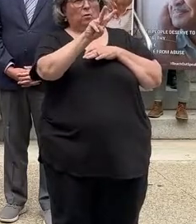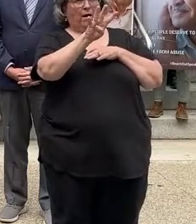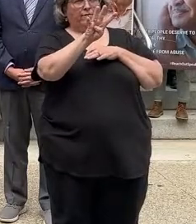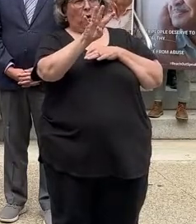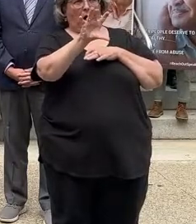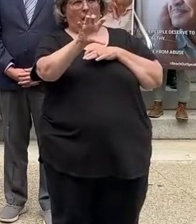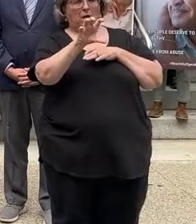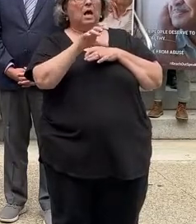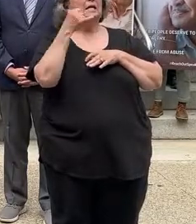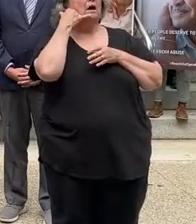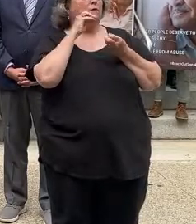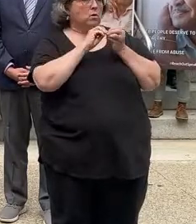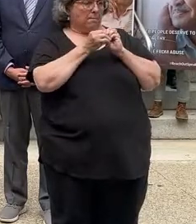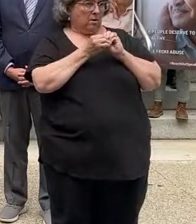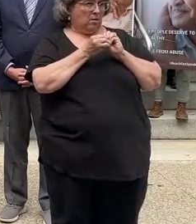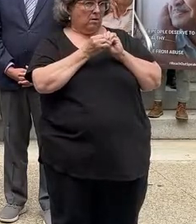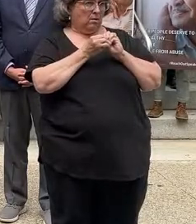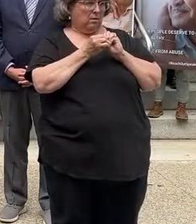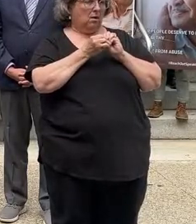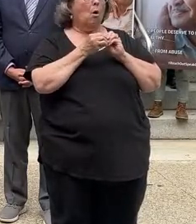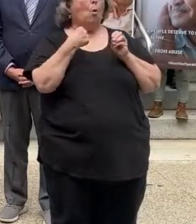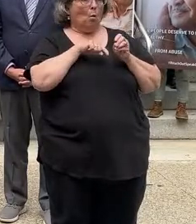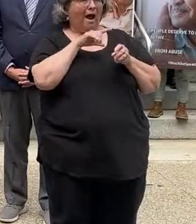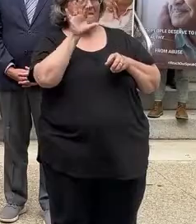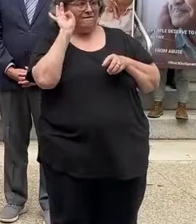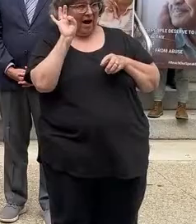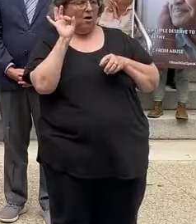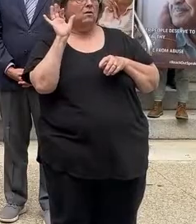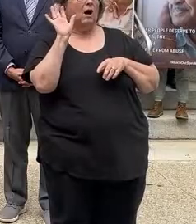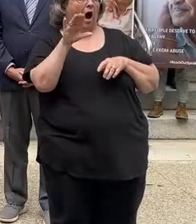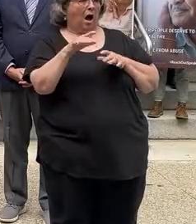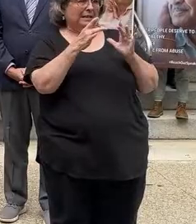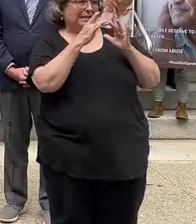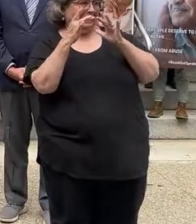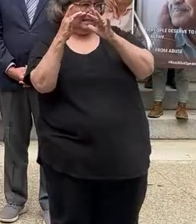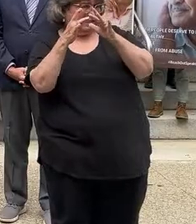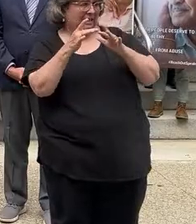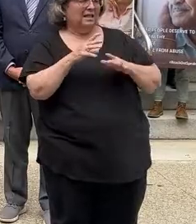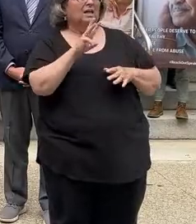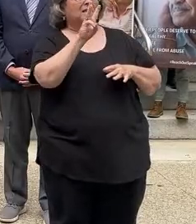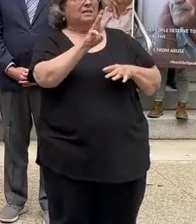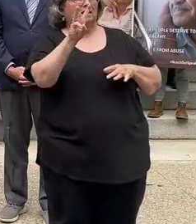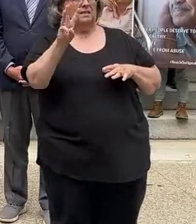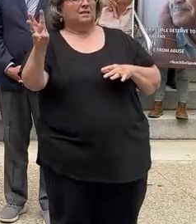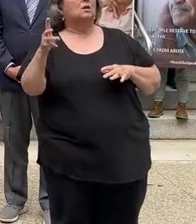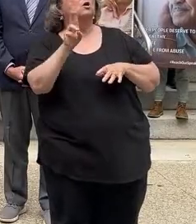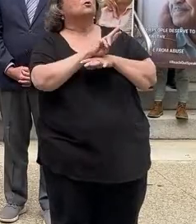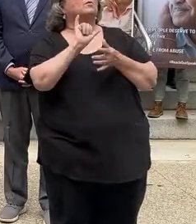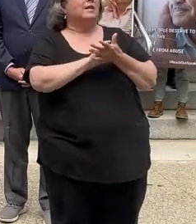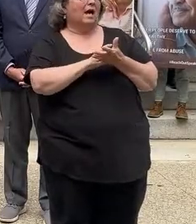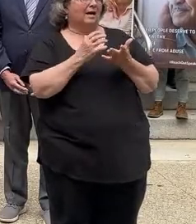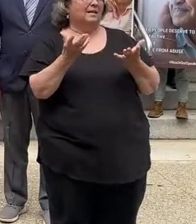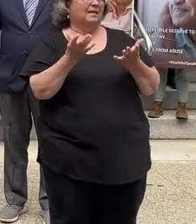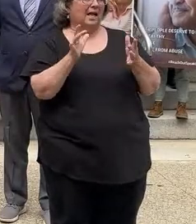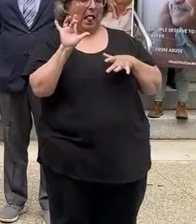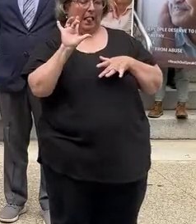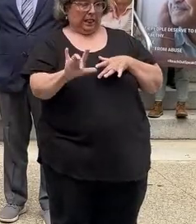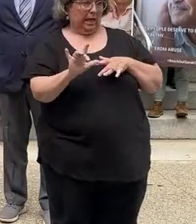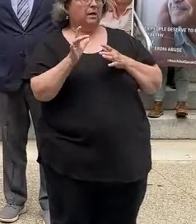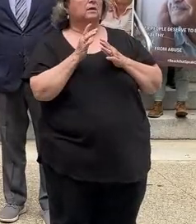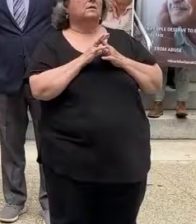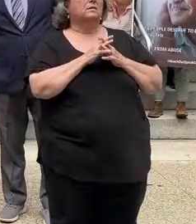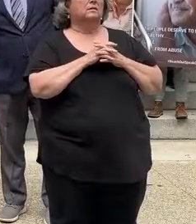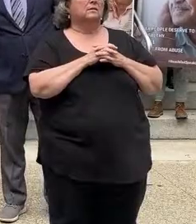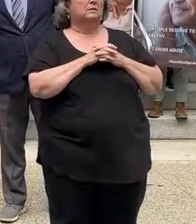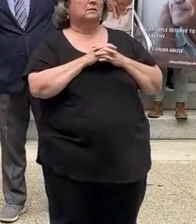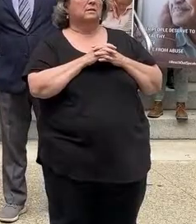716-858-2400. That's the telephone number. Again, we can be found on the internet, our website, and you can use that link that I referenced,